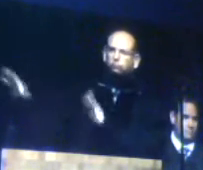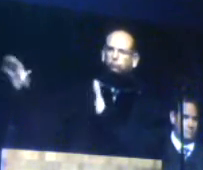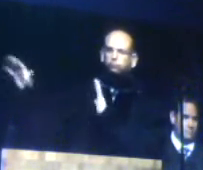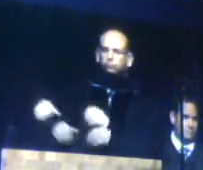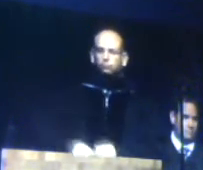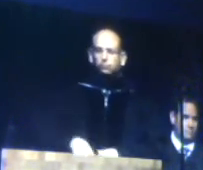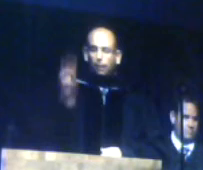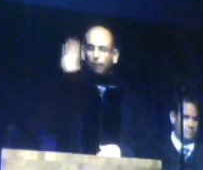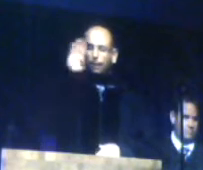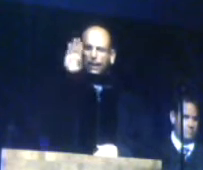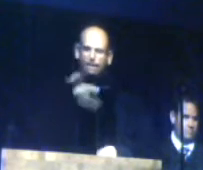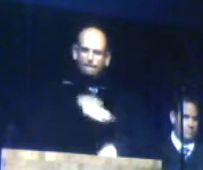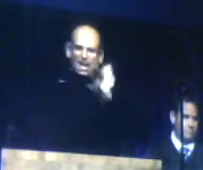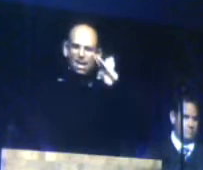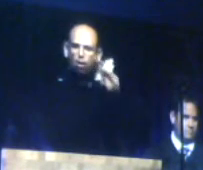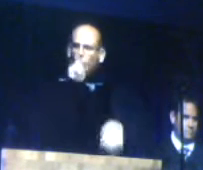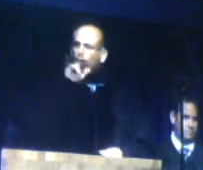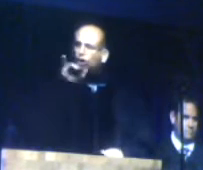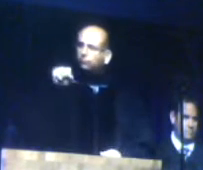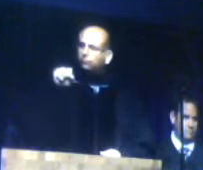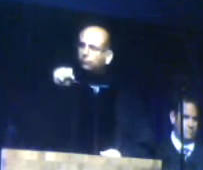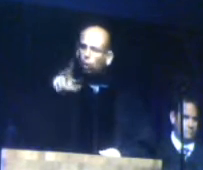Academics, in which you are leaving behind your today. B.